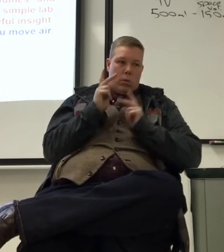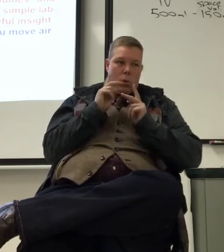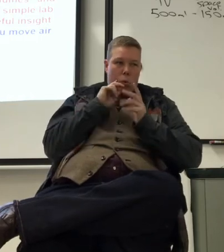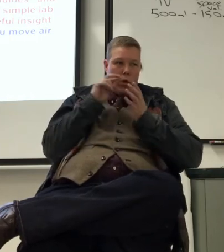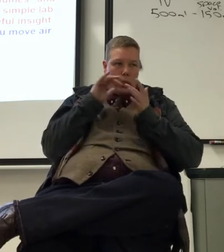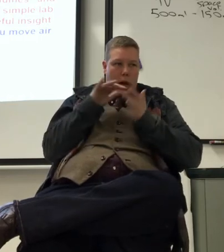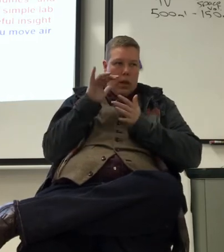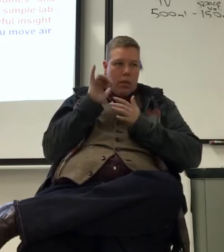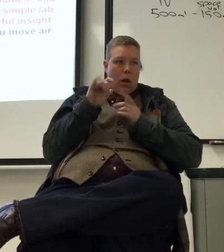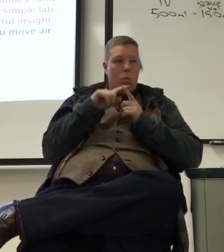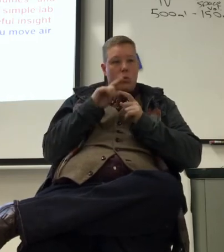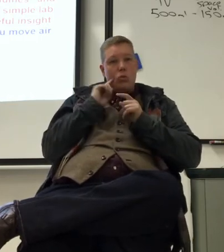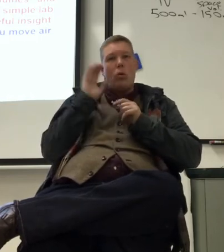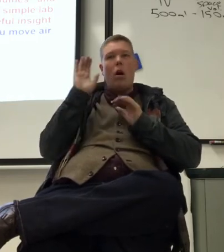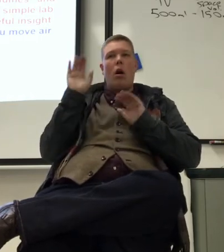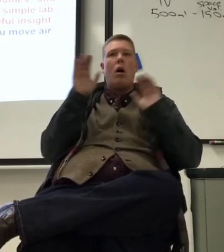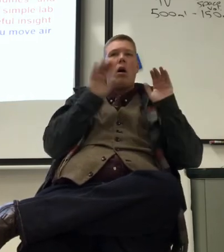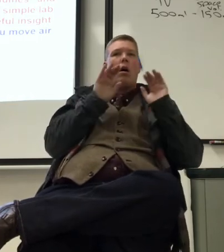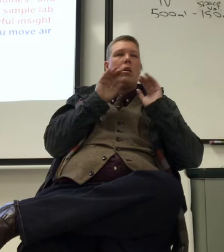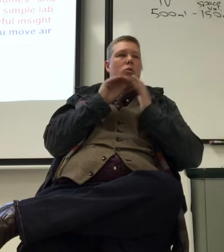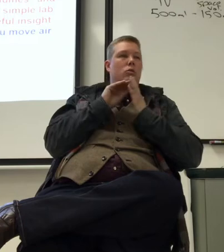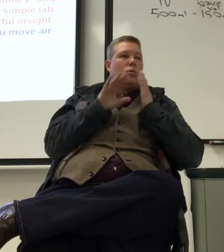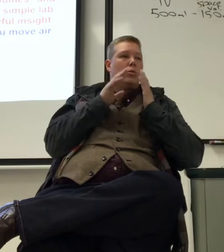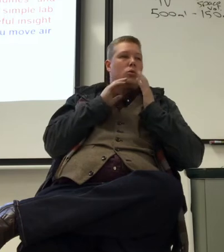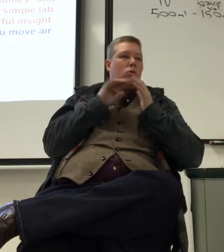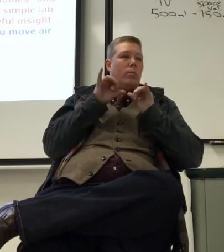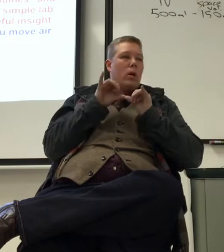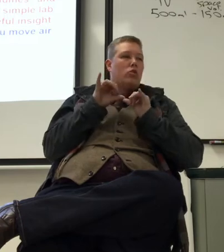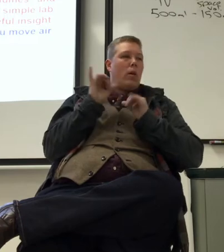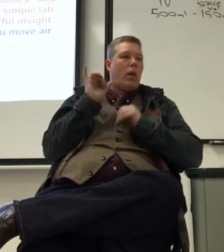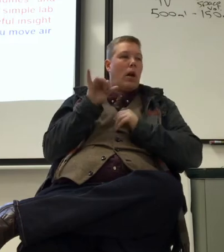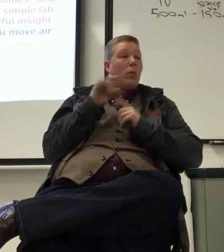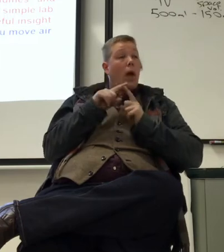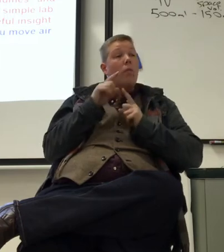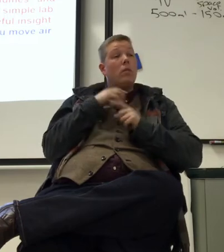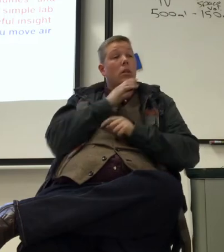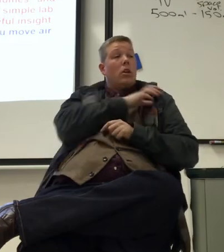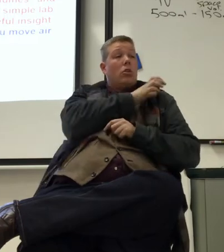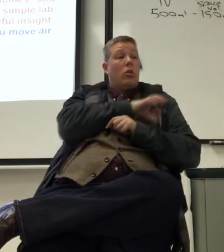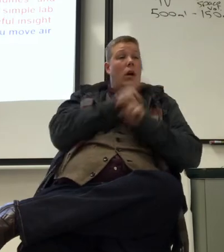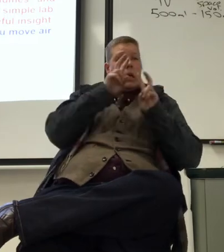students measure. And we even have some clinical assessments that you can make. And